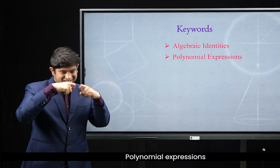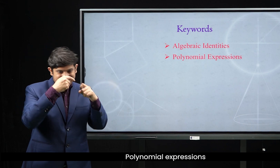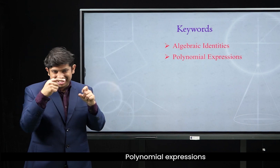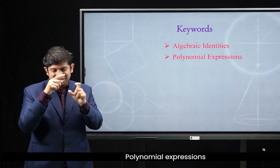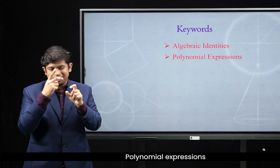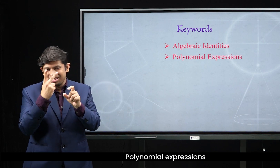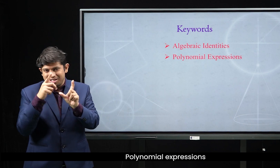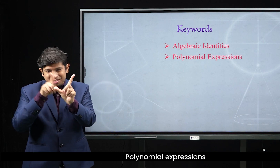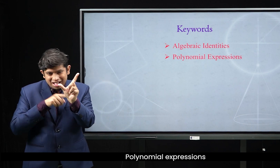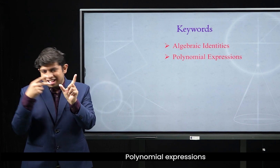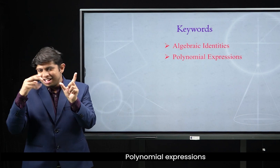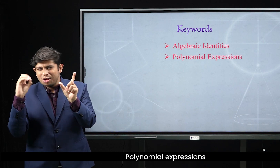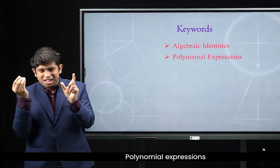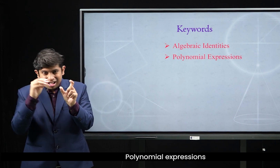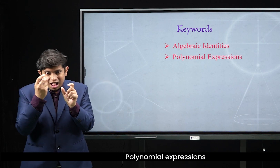polynomial expressions,